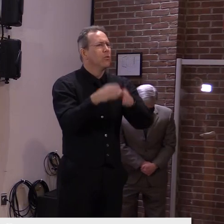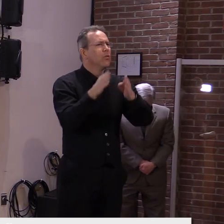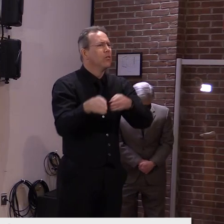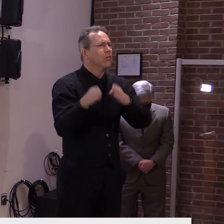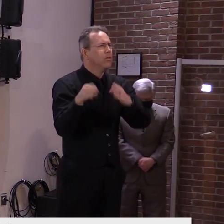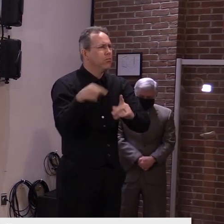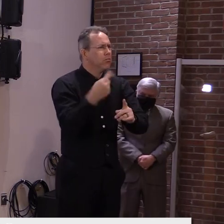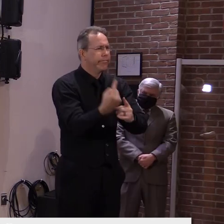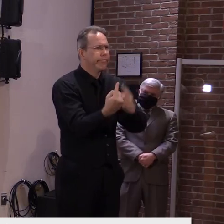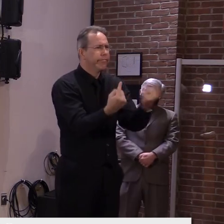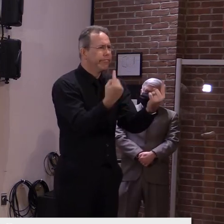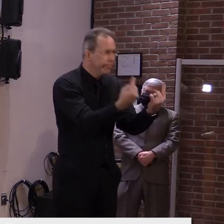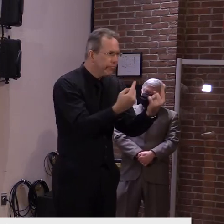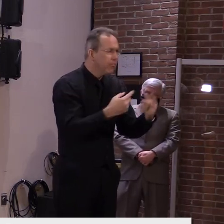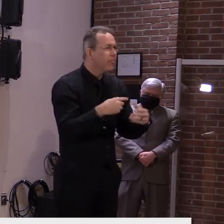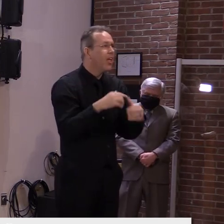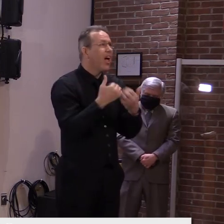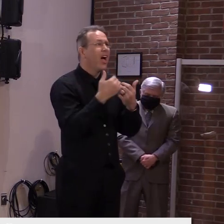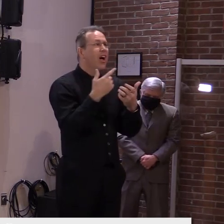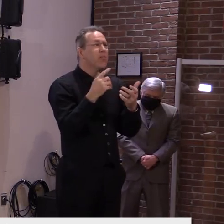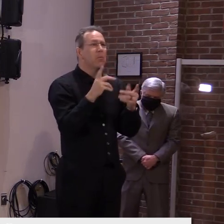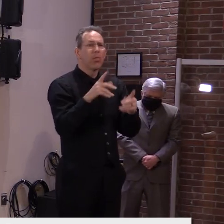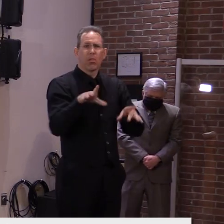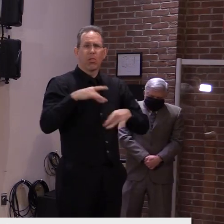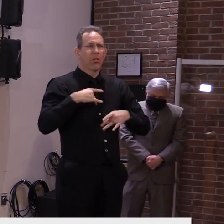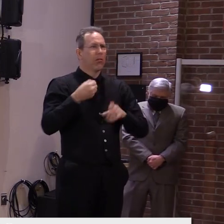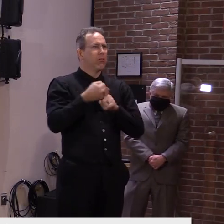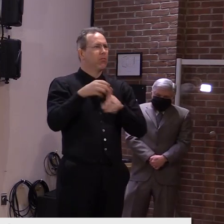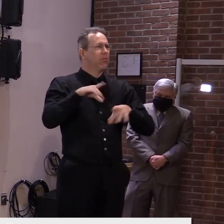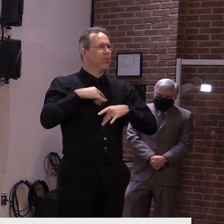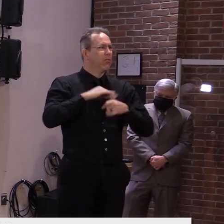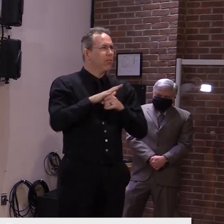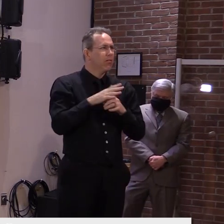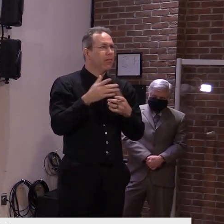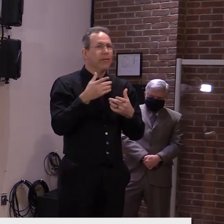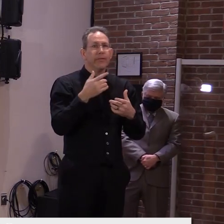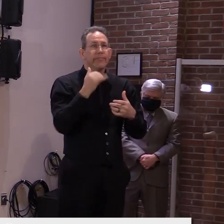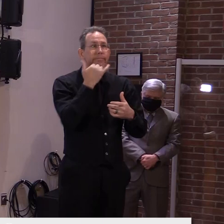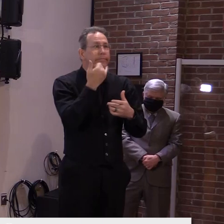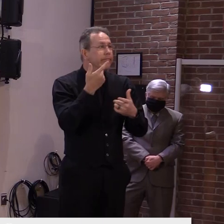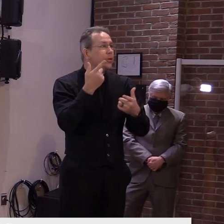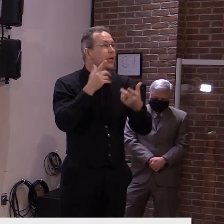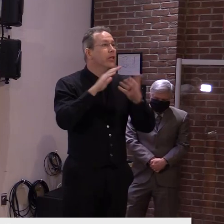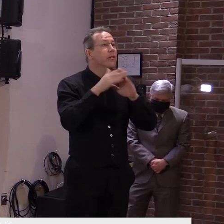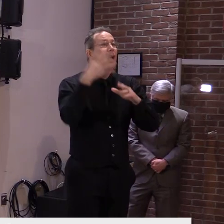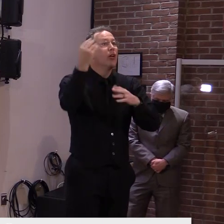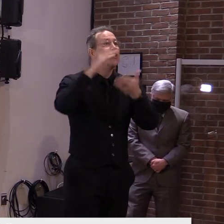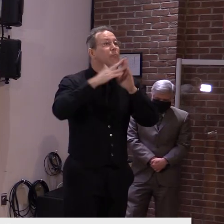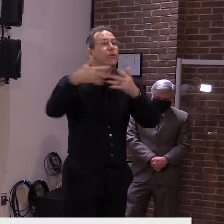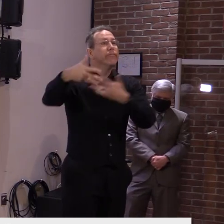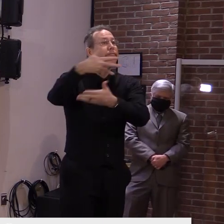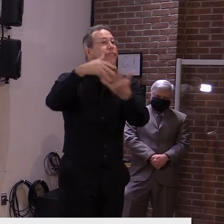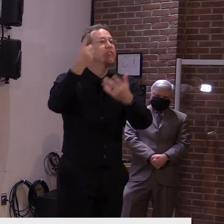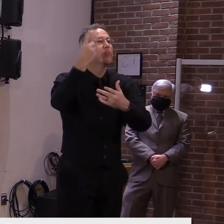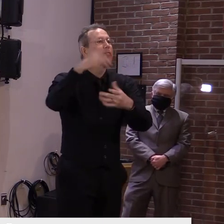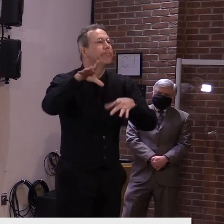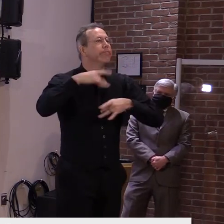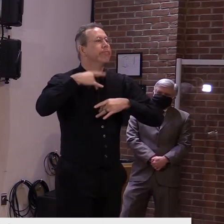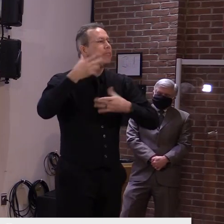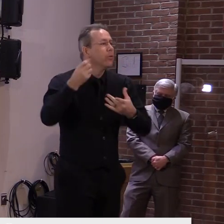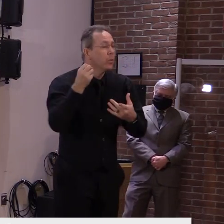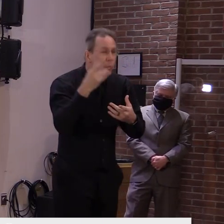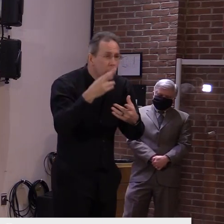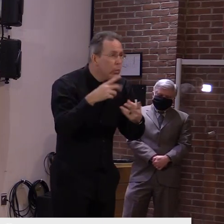or otherwise contact with a case. So again, at a time when there's more virus prevalent